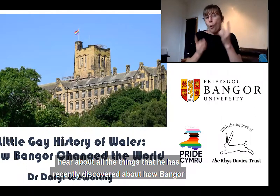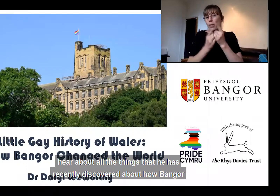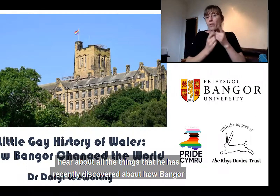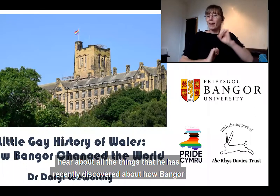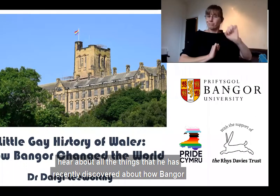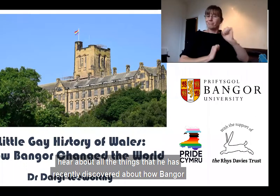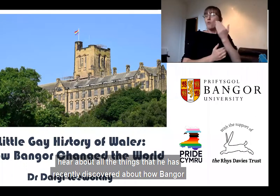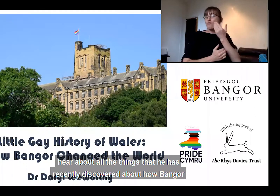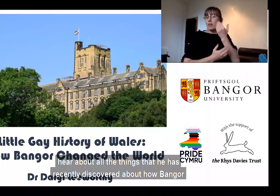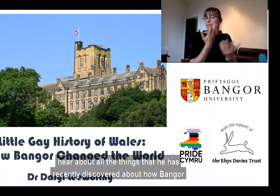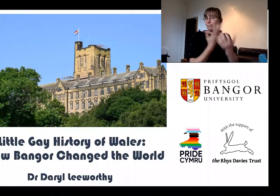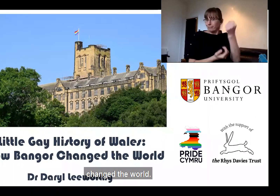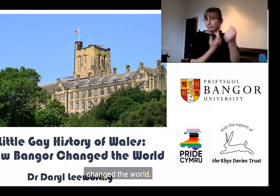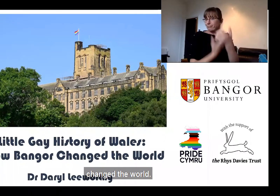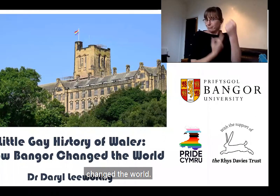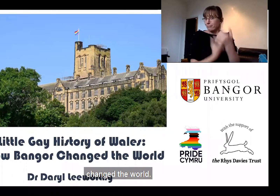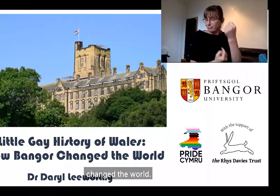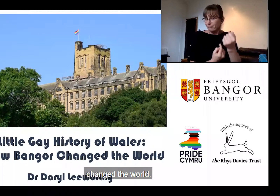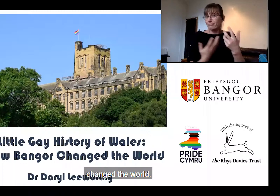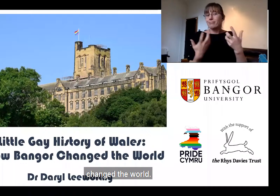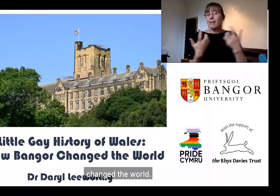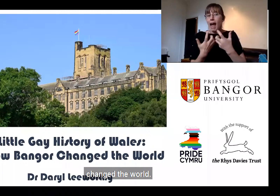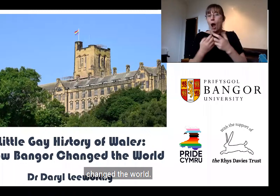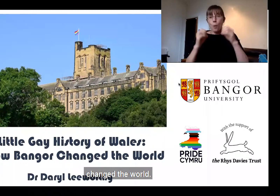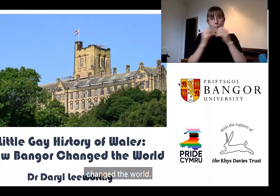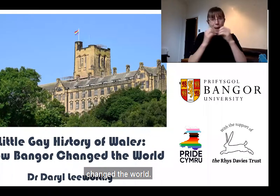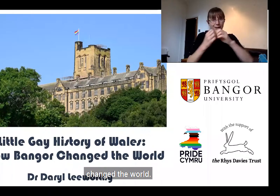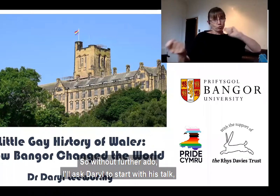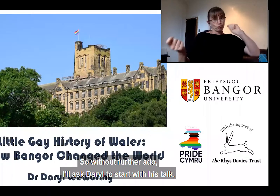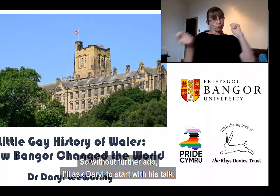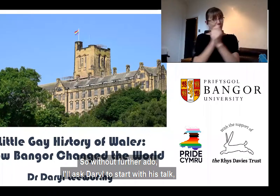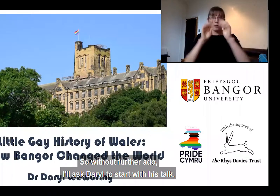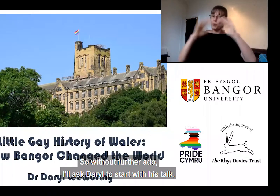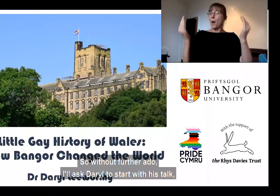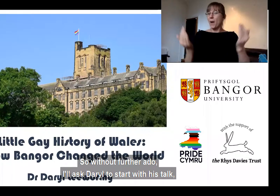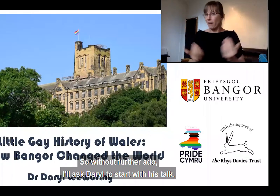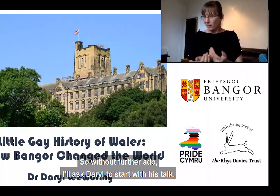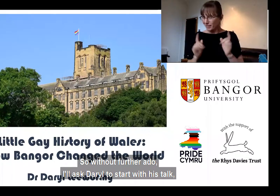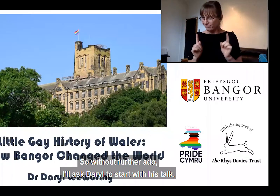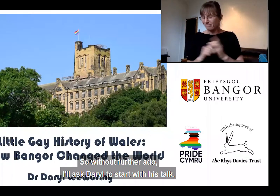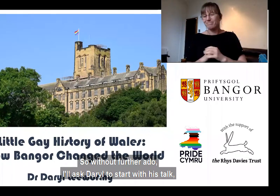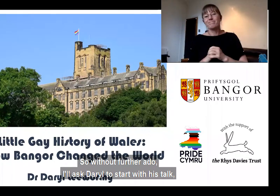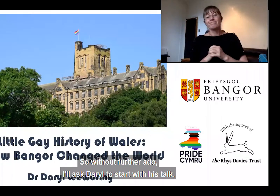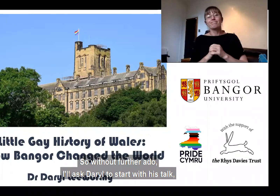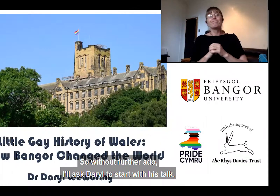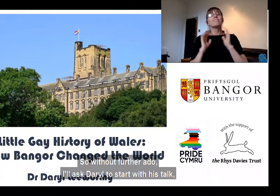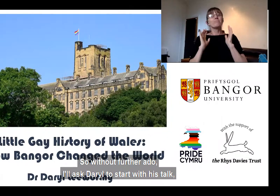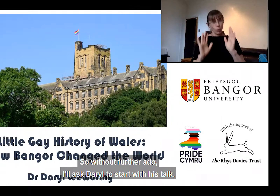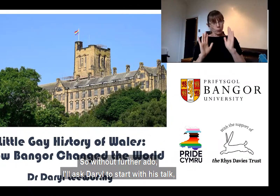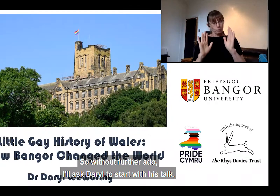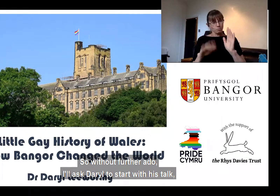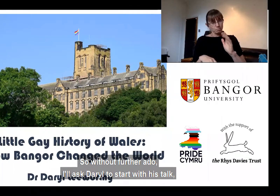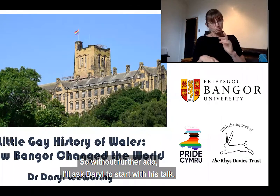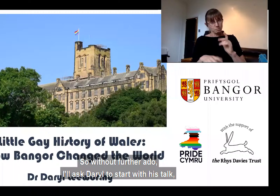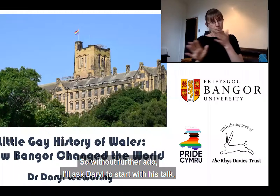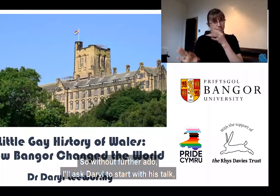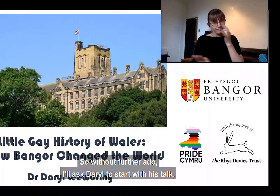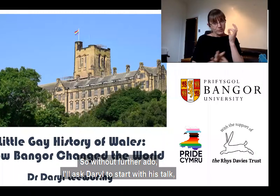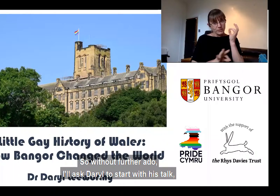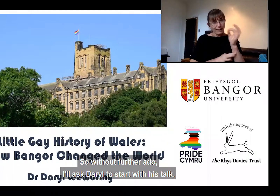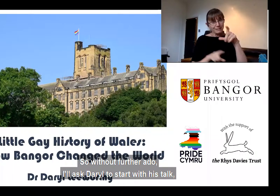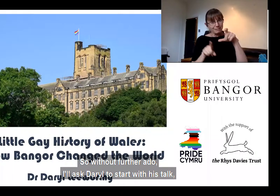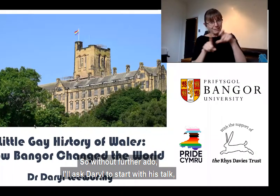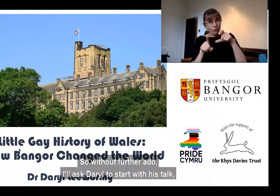recently discovered about how Bangor changed the world. So without further ado, I'll ask